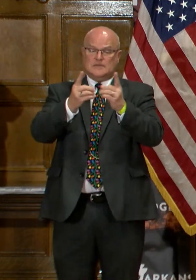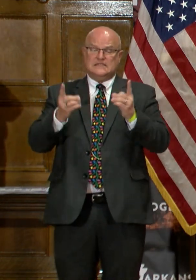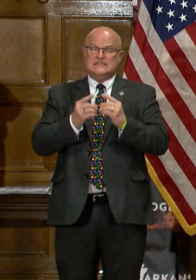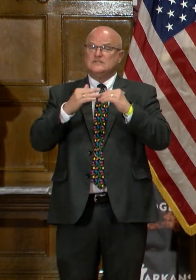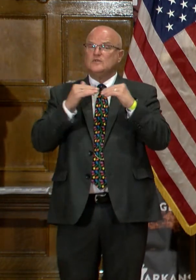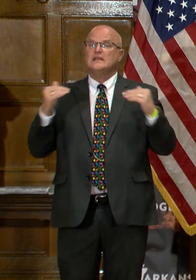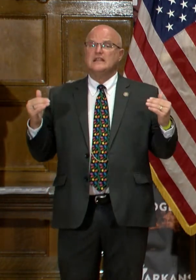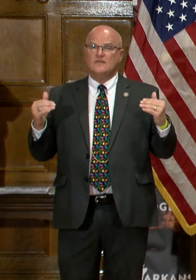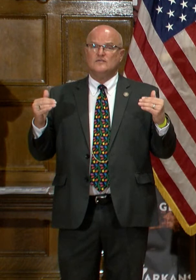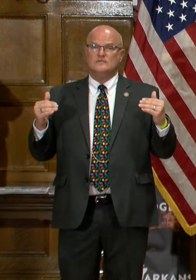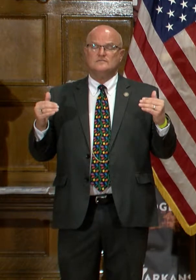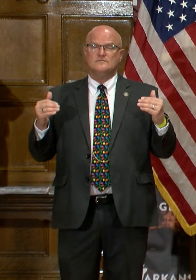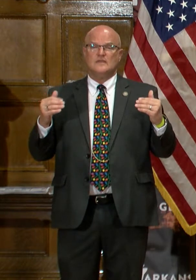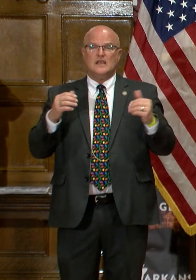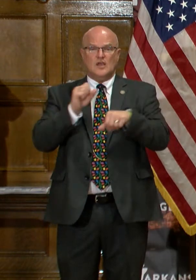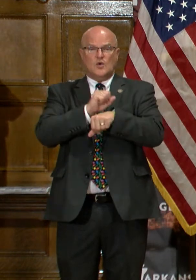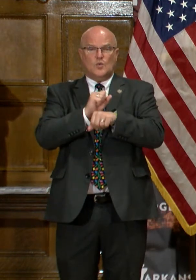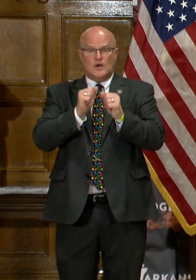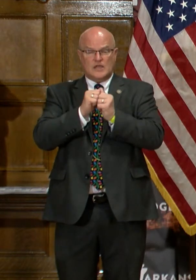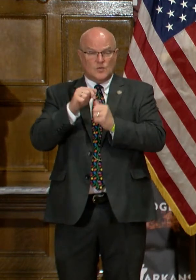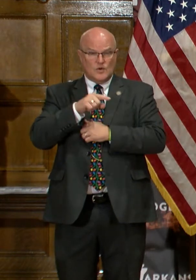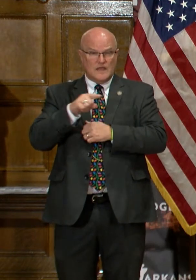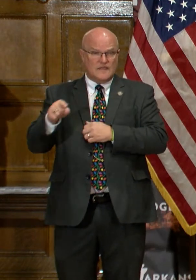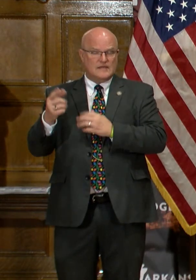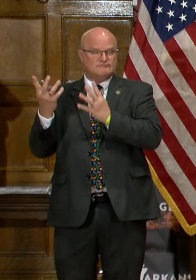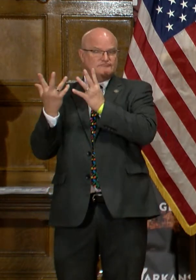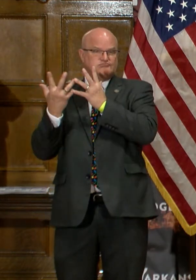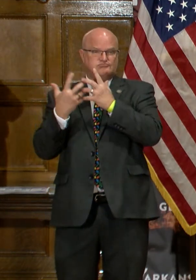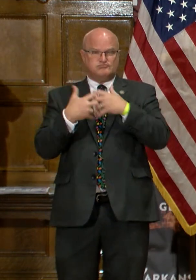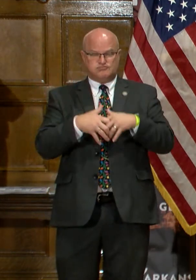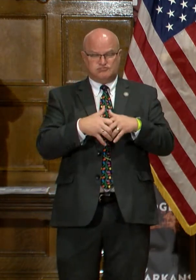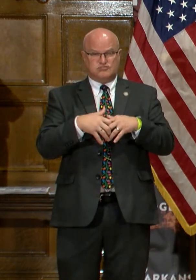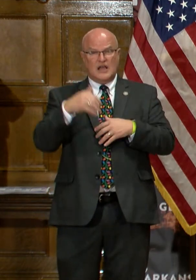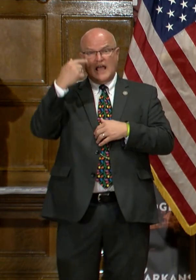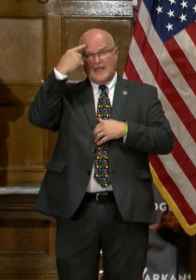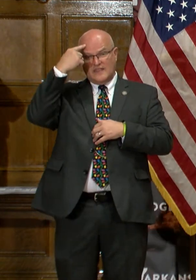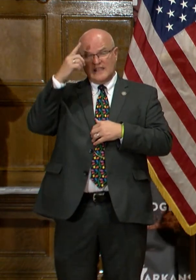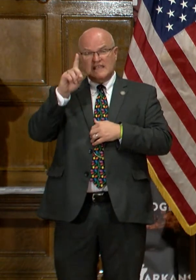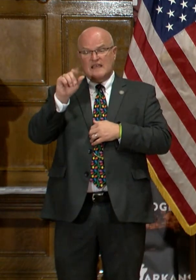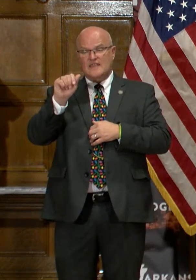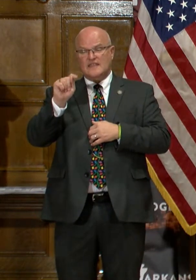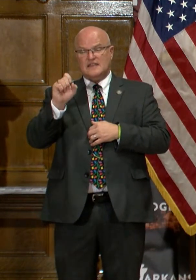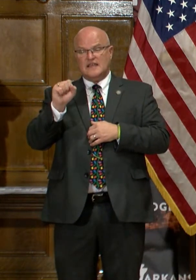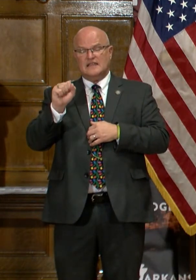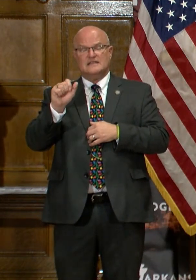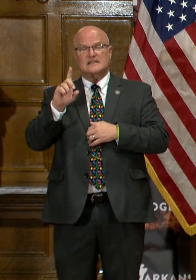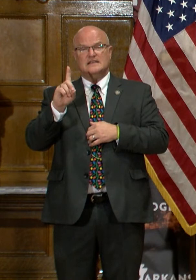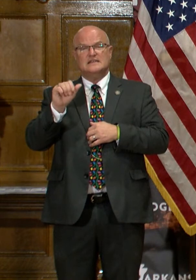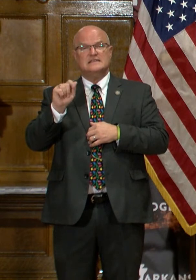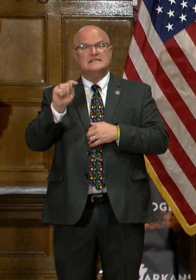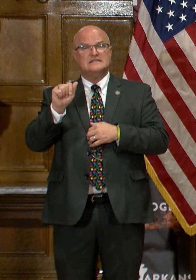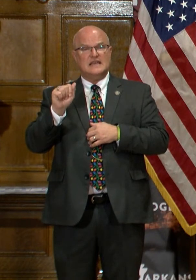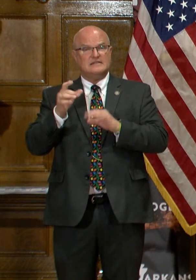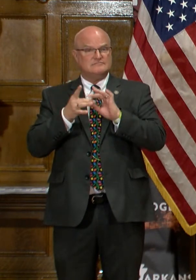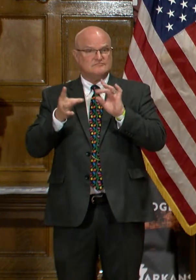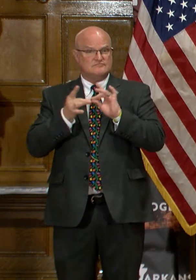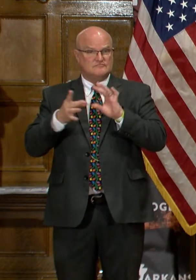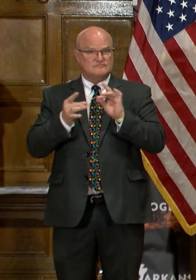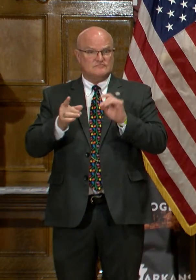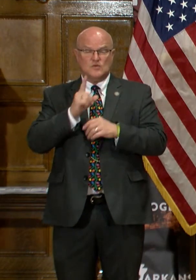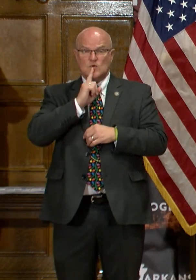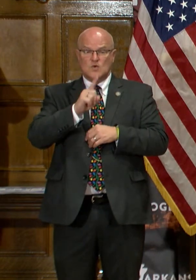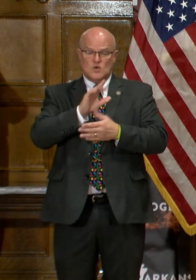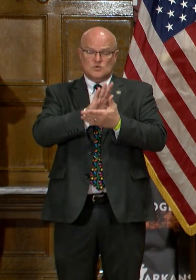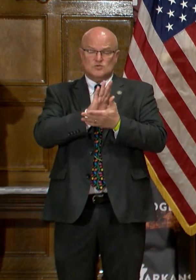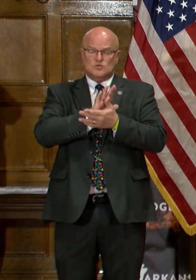level, and working with them quite well. I think the data that I mentioned earlier certainly speaks to the fact that schools are